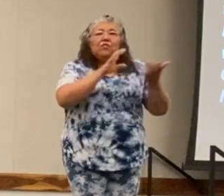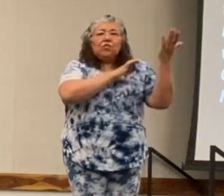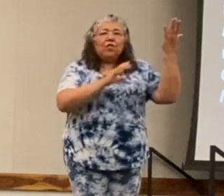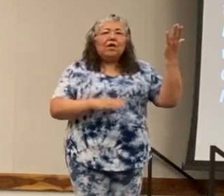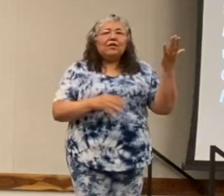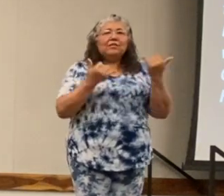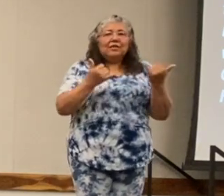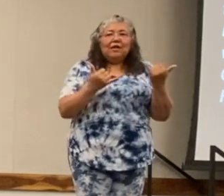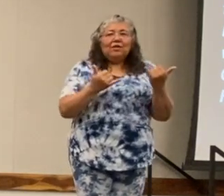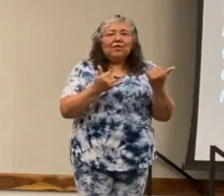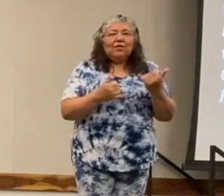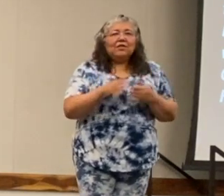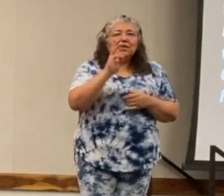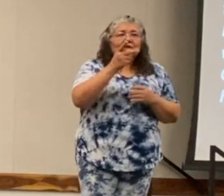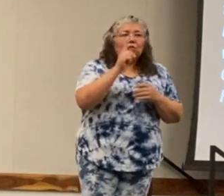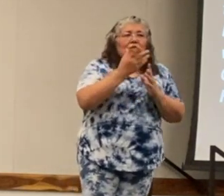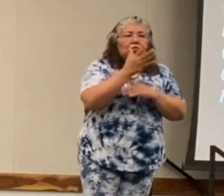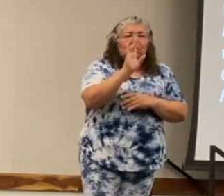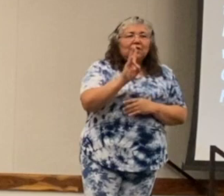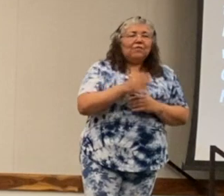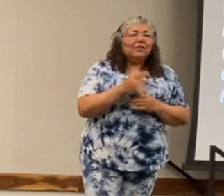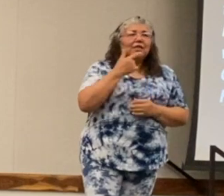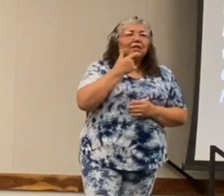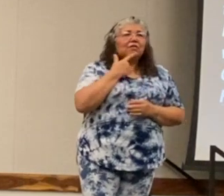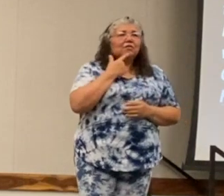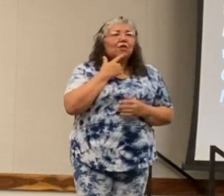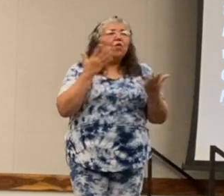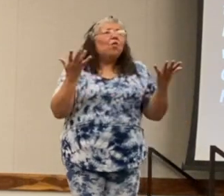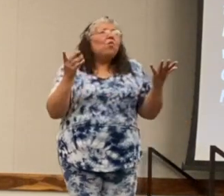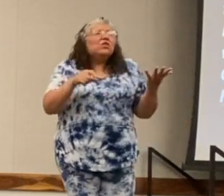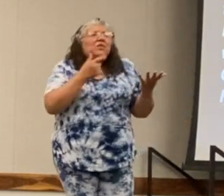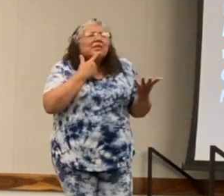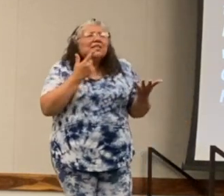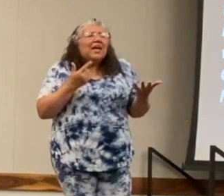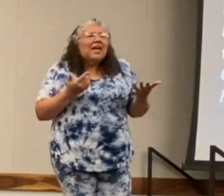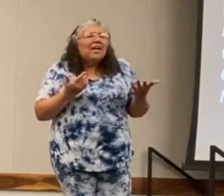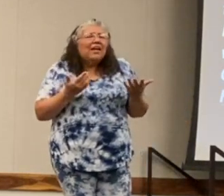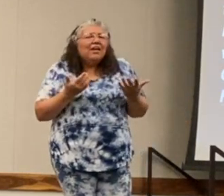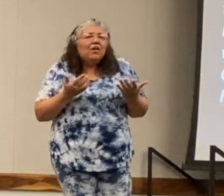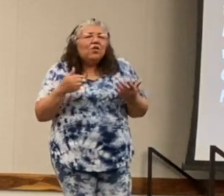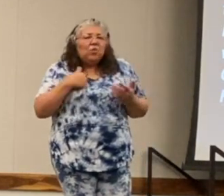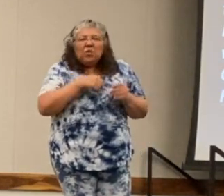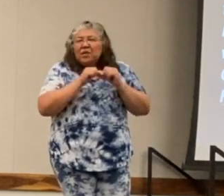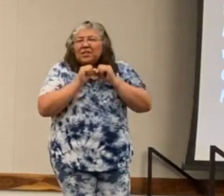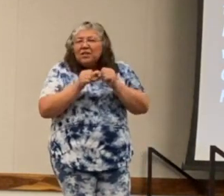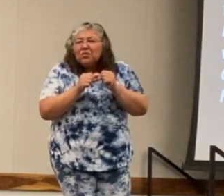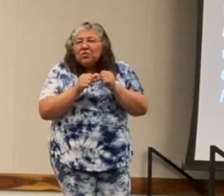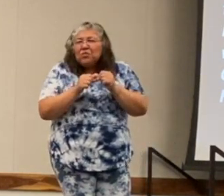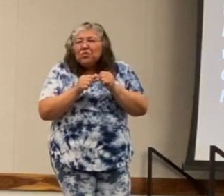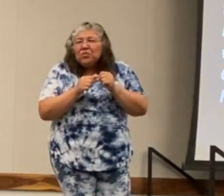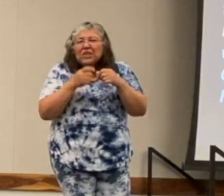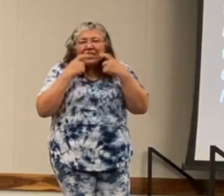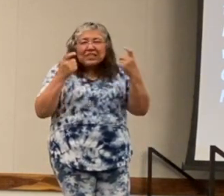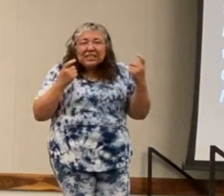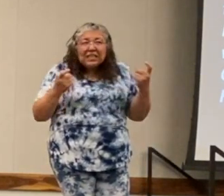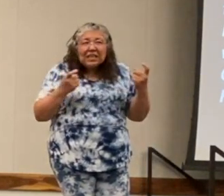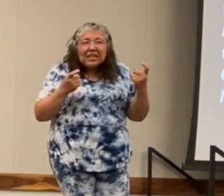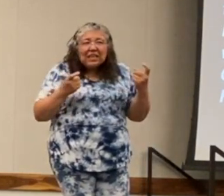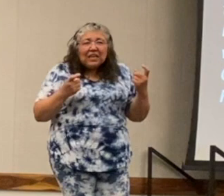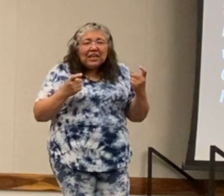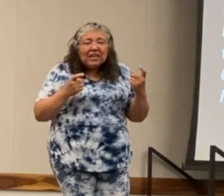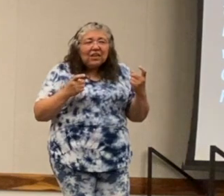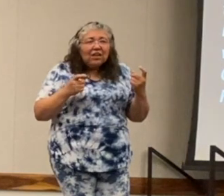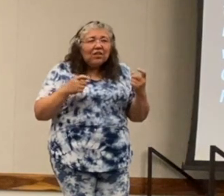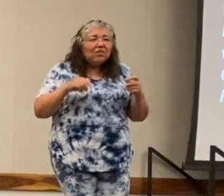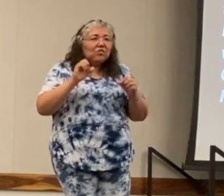Romans 6, 1 through 7 says. What should we say then? Should we continue on, or should we continue in sin so that grace may